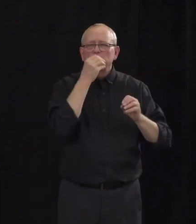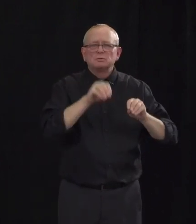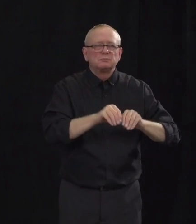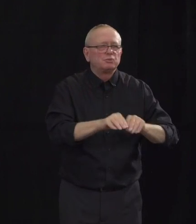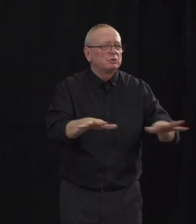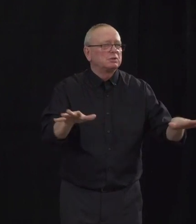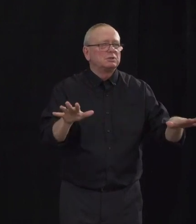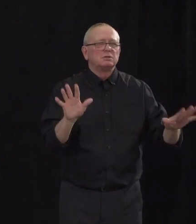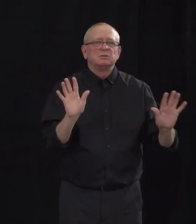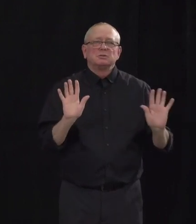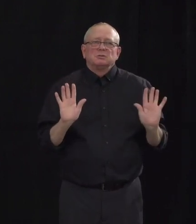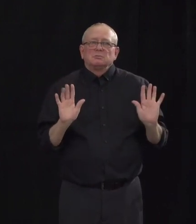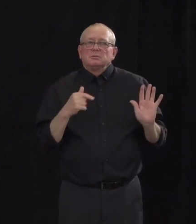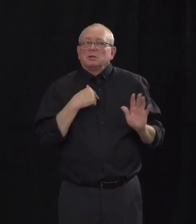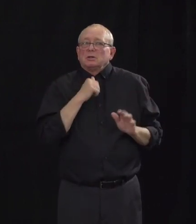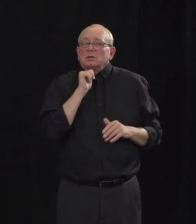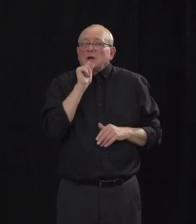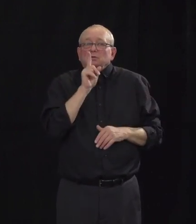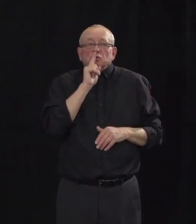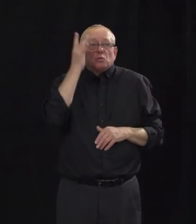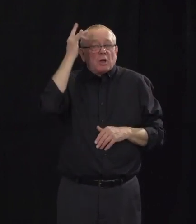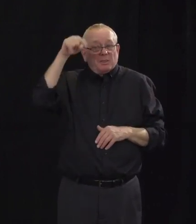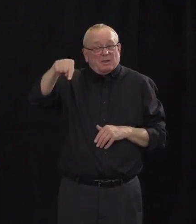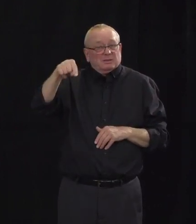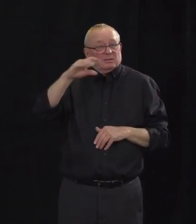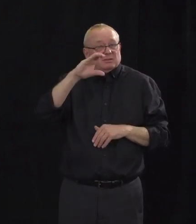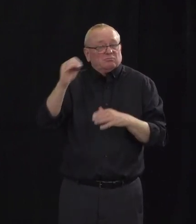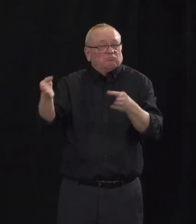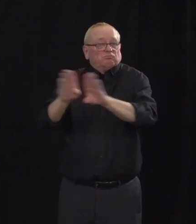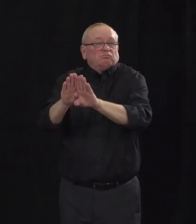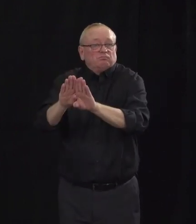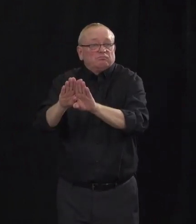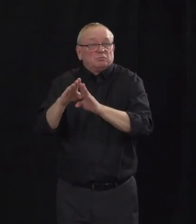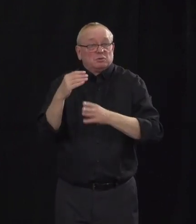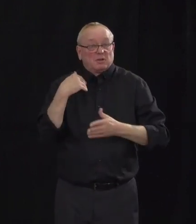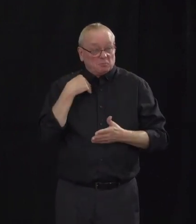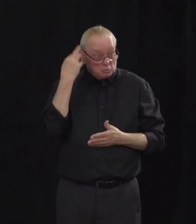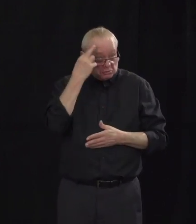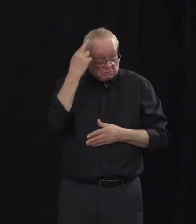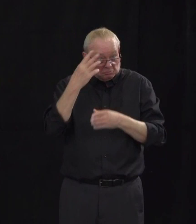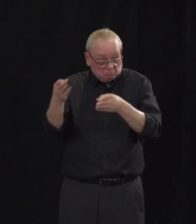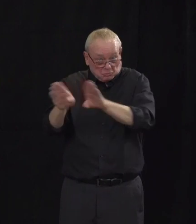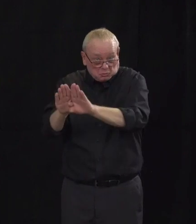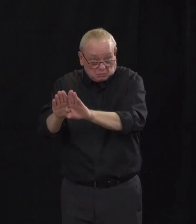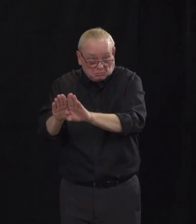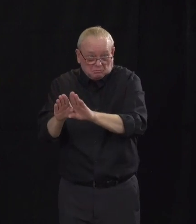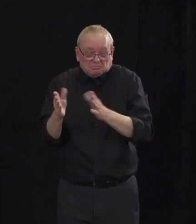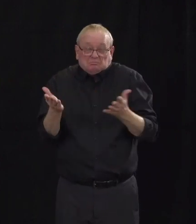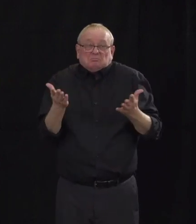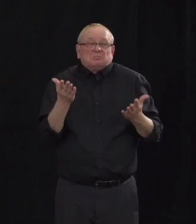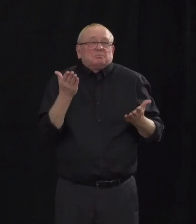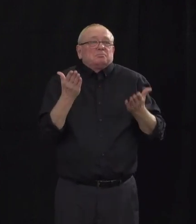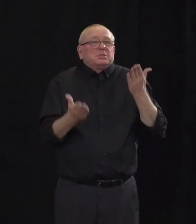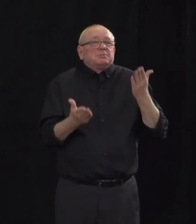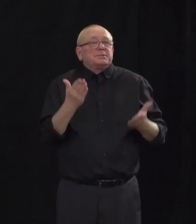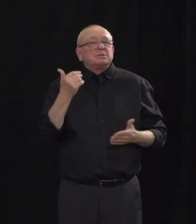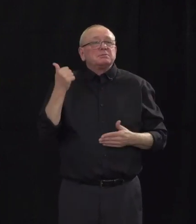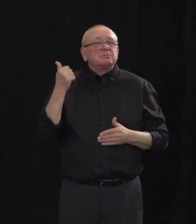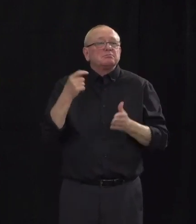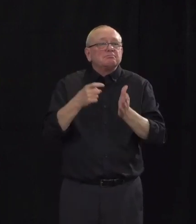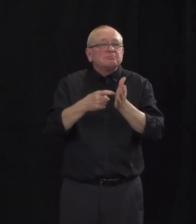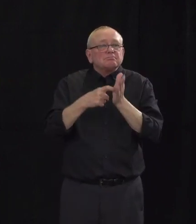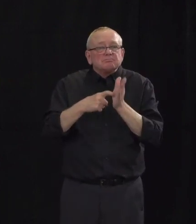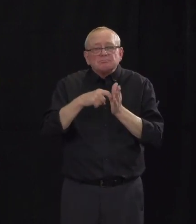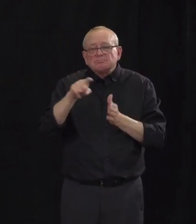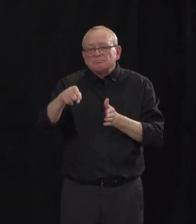again, I would not be able to comment on the reasons for that, whether they wanted to perform some environmental cleaning. Again,